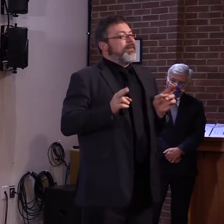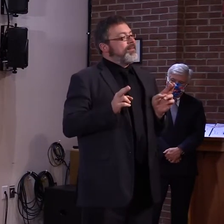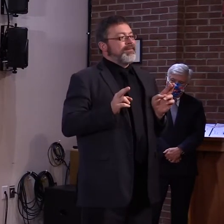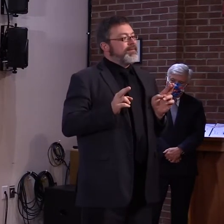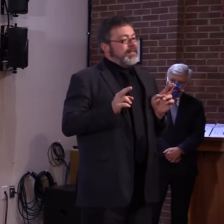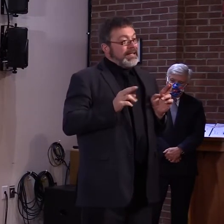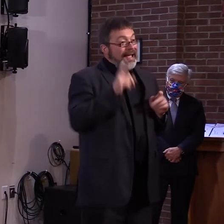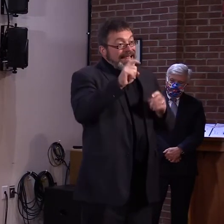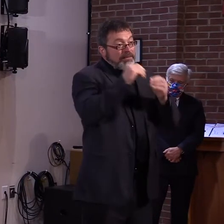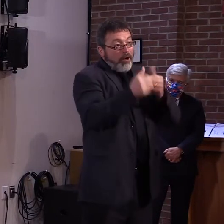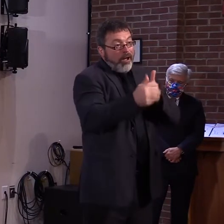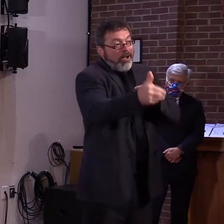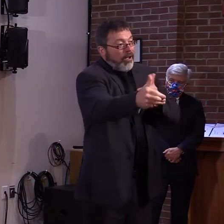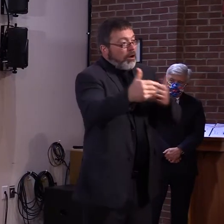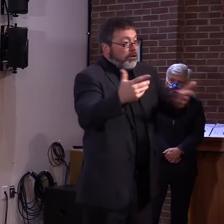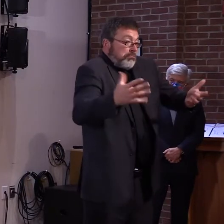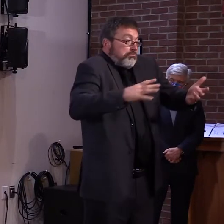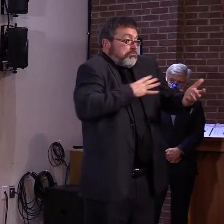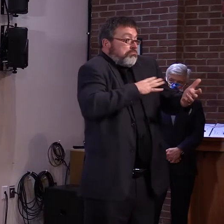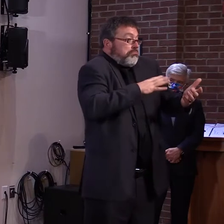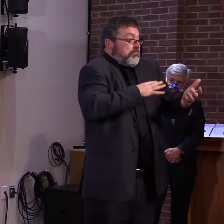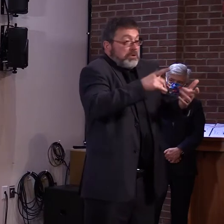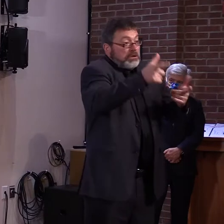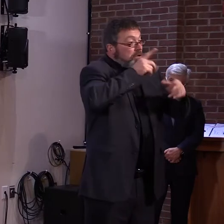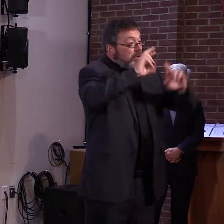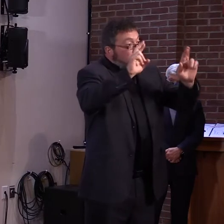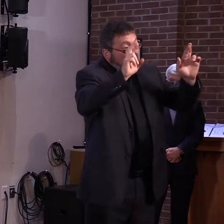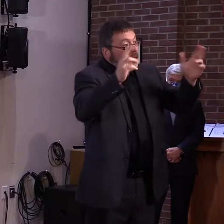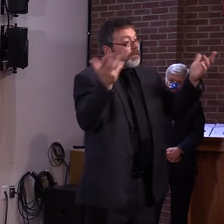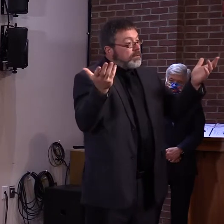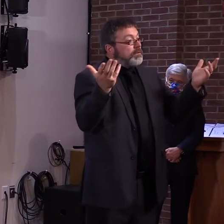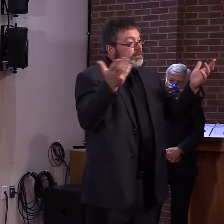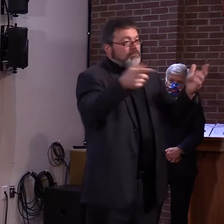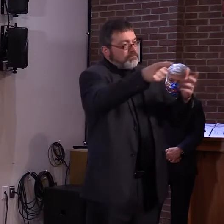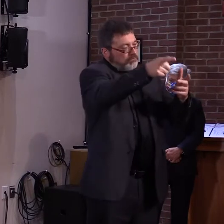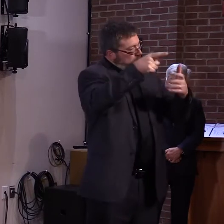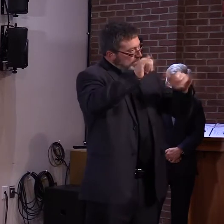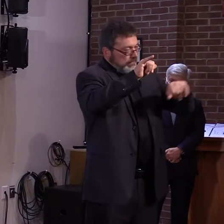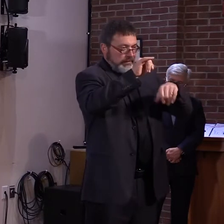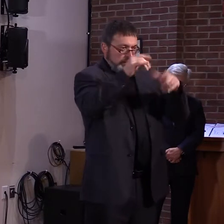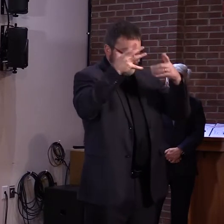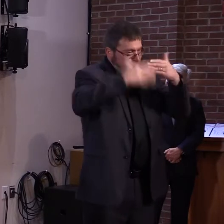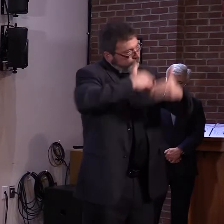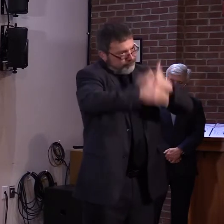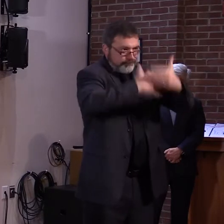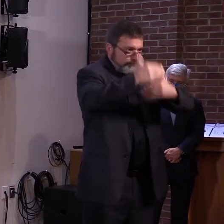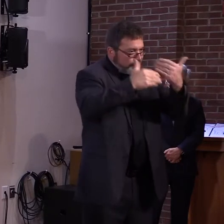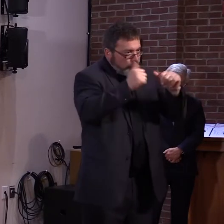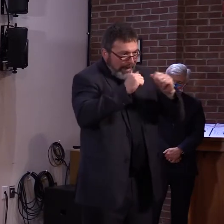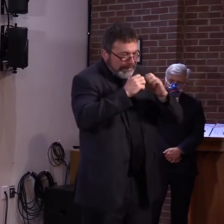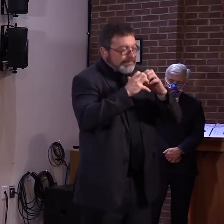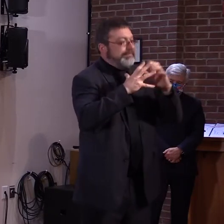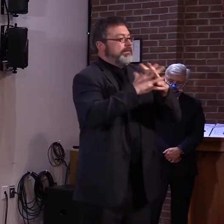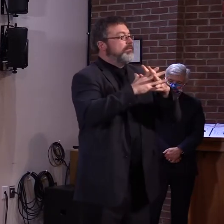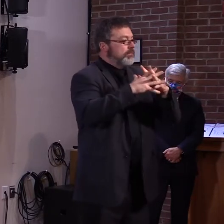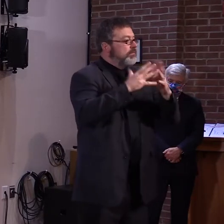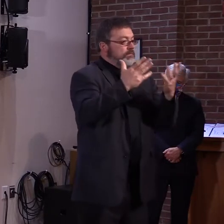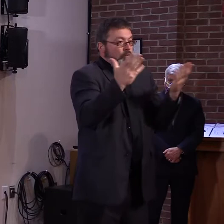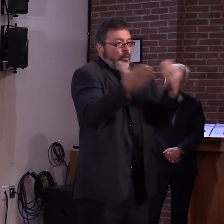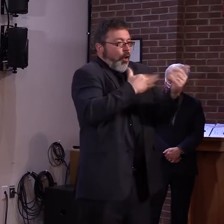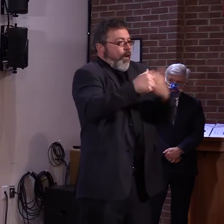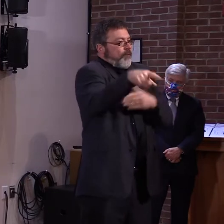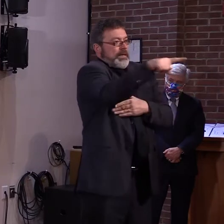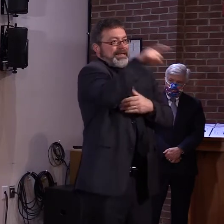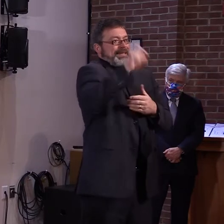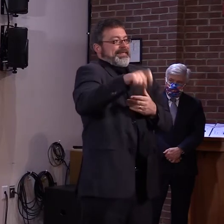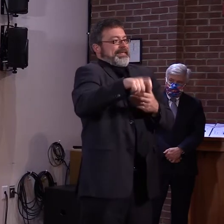but if they're still not prepared, we'll continue to work with them to make sure they had everything they need to open up back up on